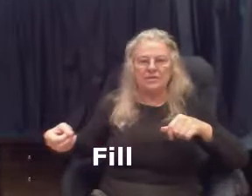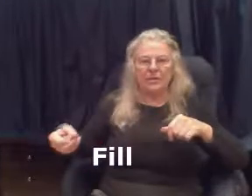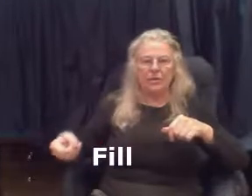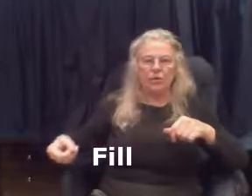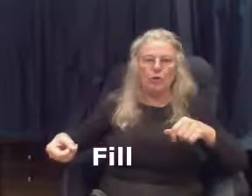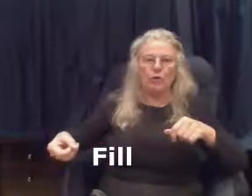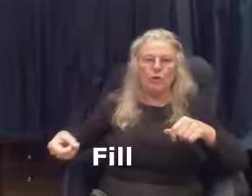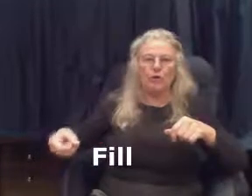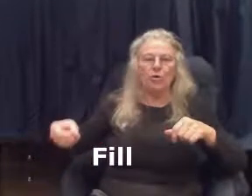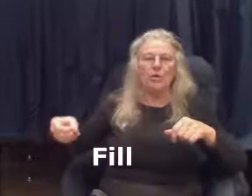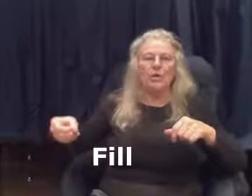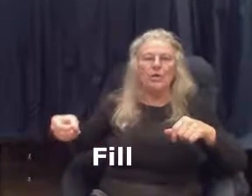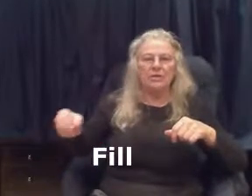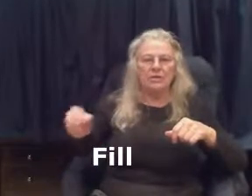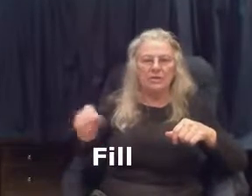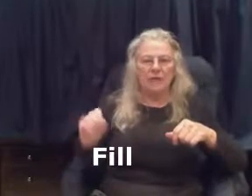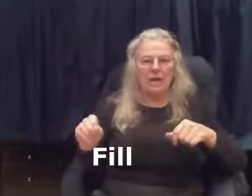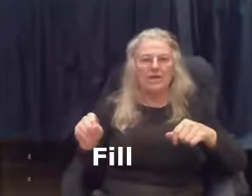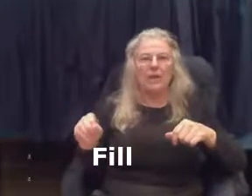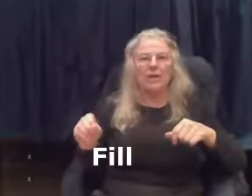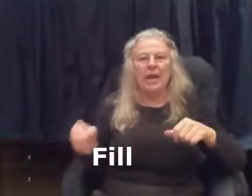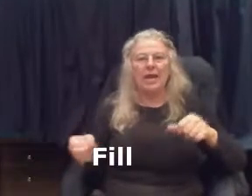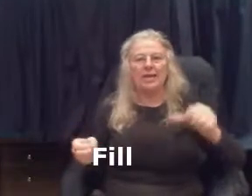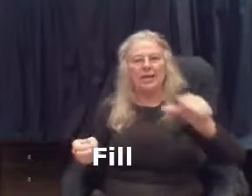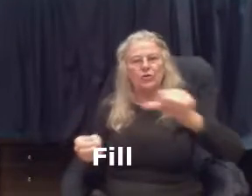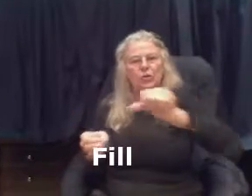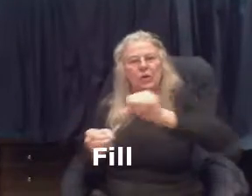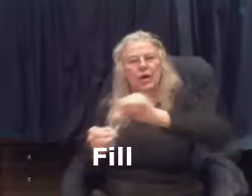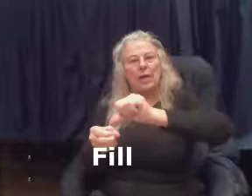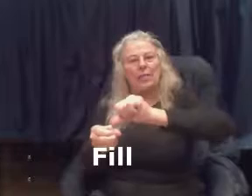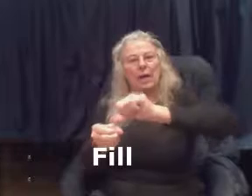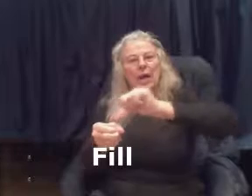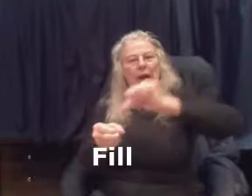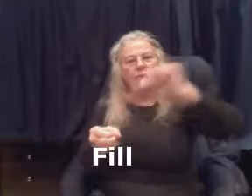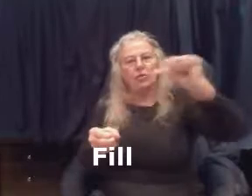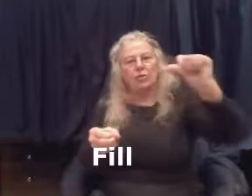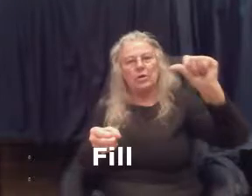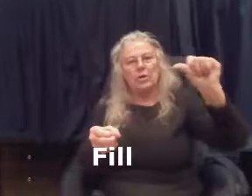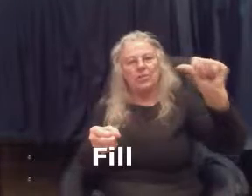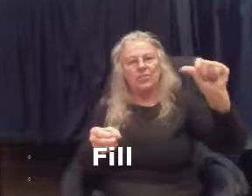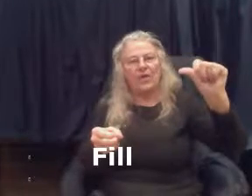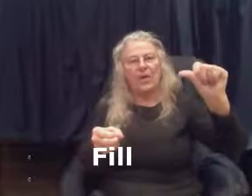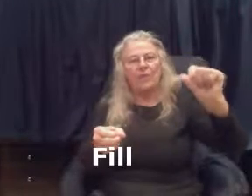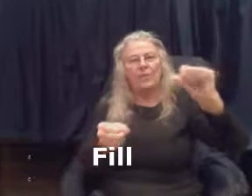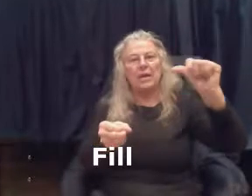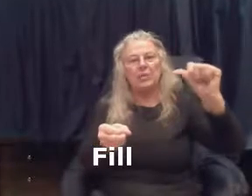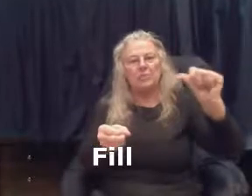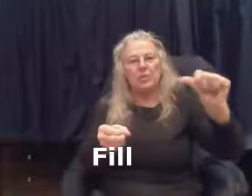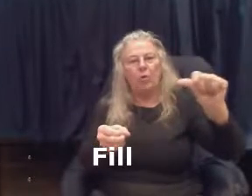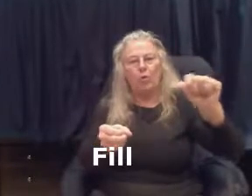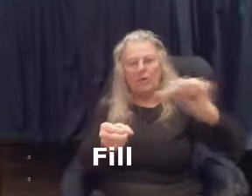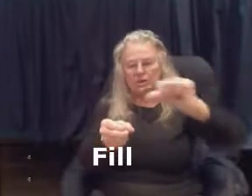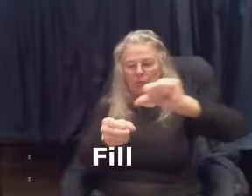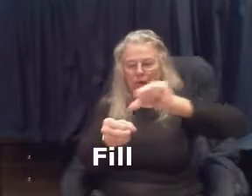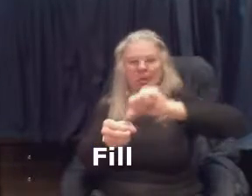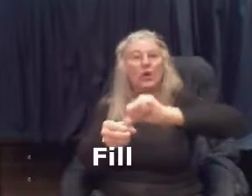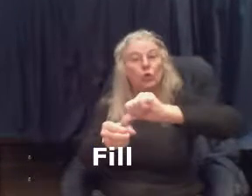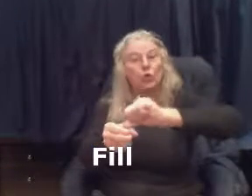like you make your non-dominant hand into a cup, and your thumb becomes a pouring spout, and you're going